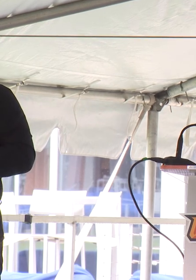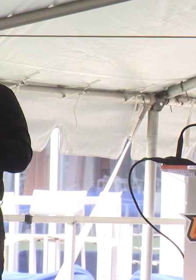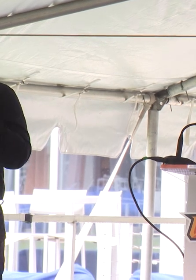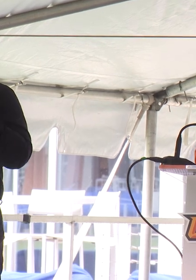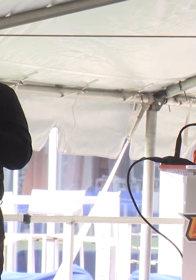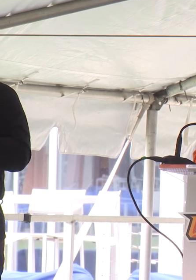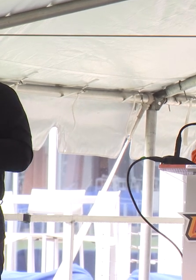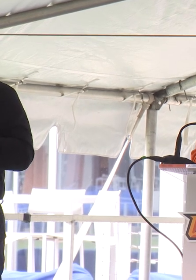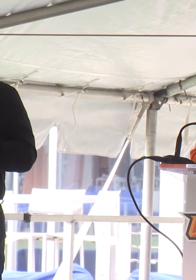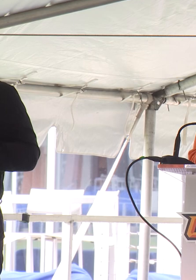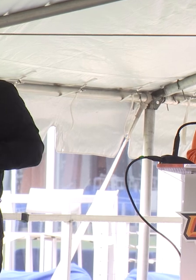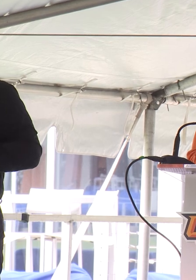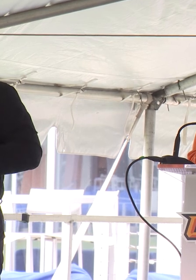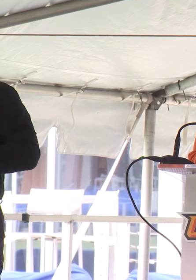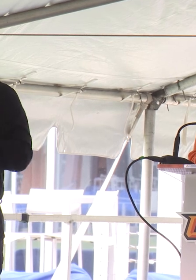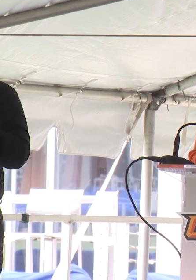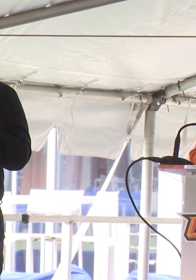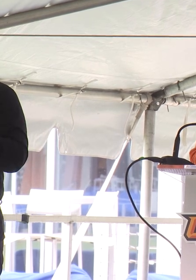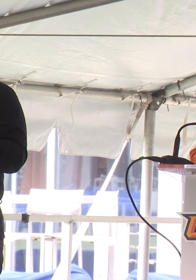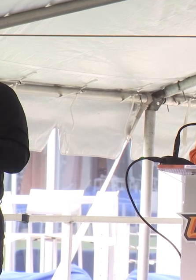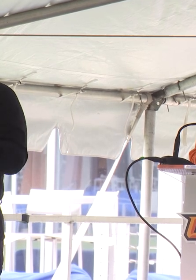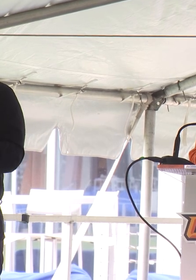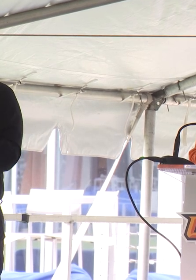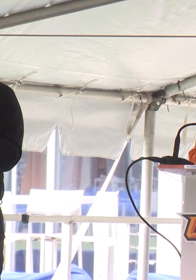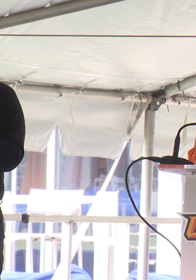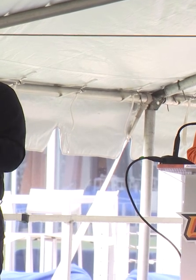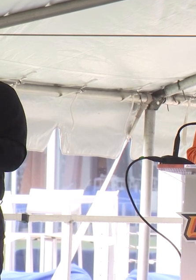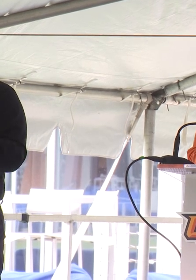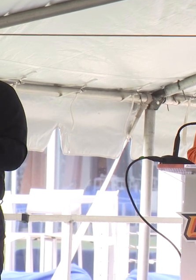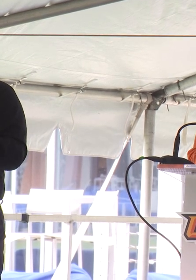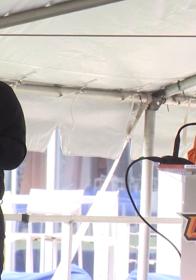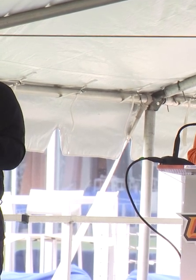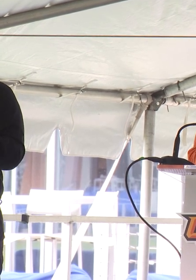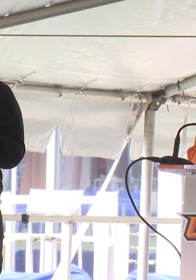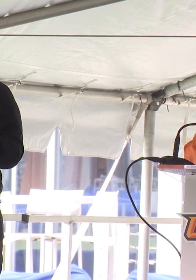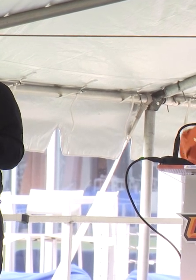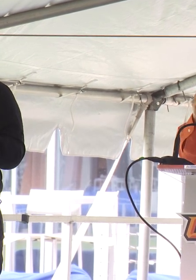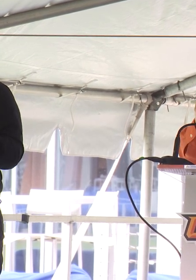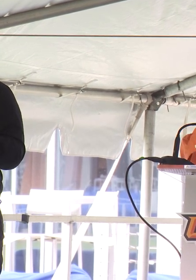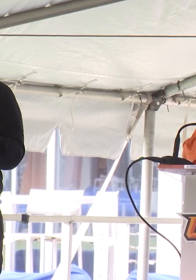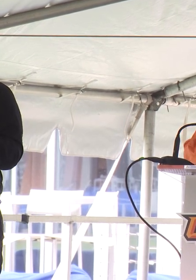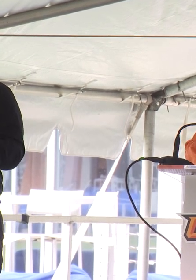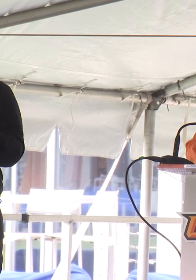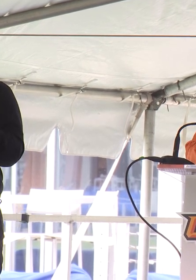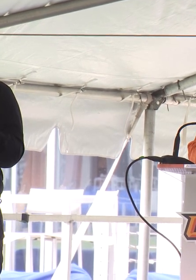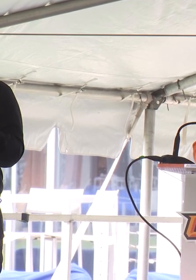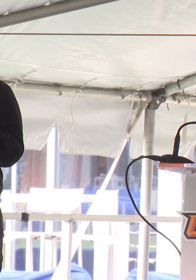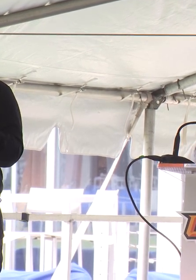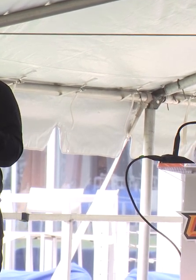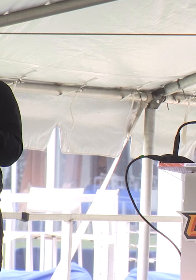some politicians here. Judge, you want to stand up? If you're a politician, please,